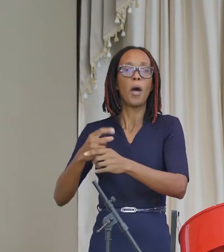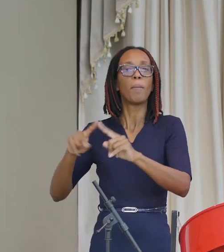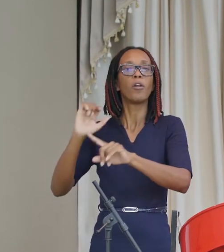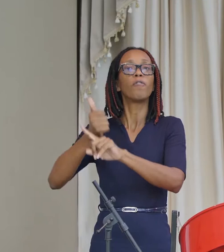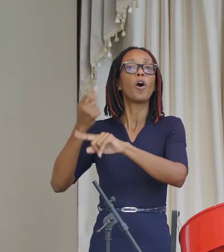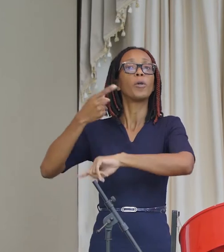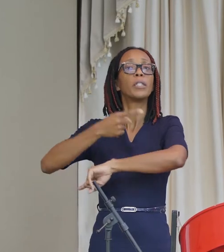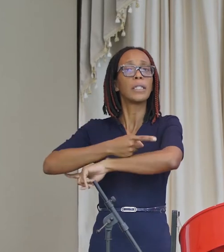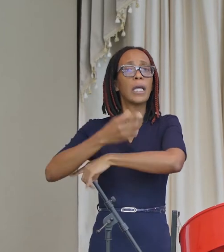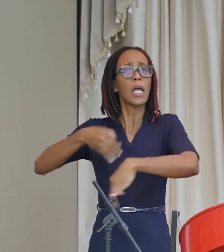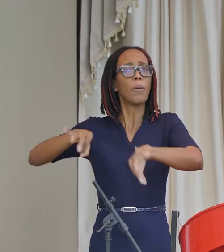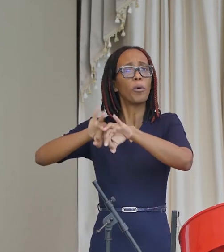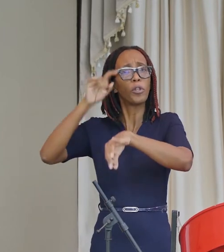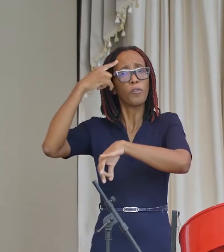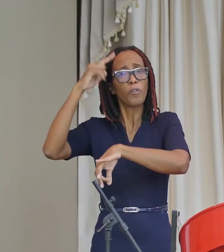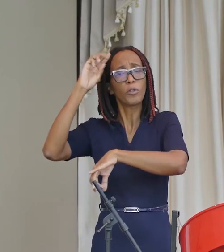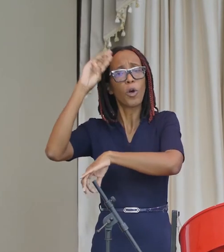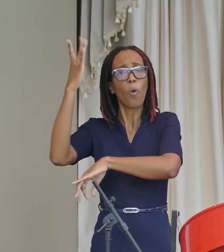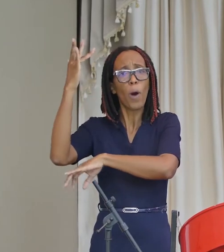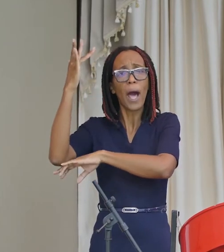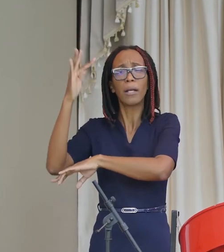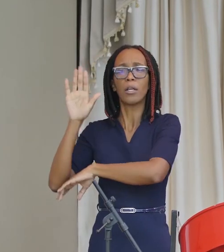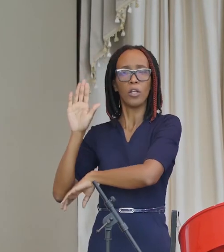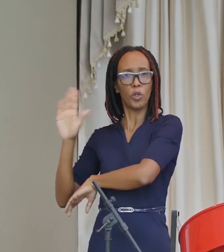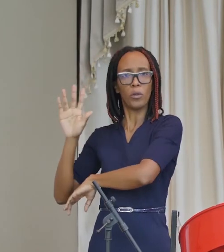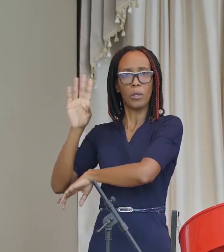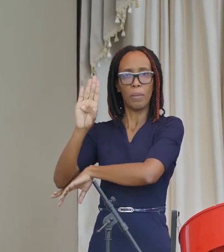is an important day for us because it's the birthday of